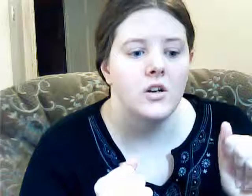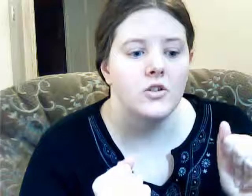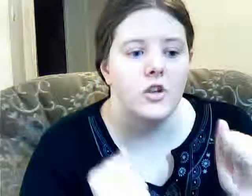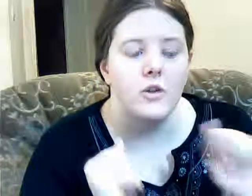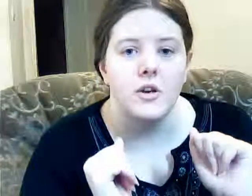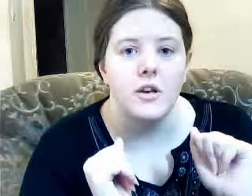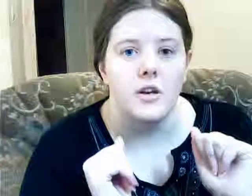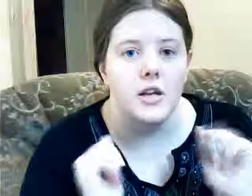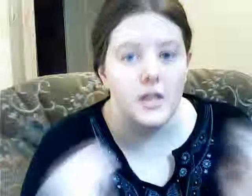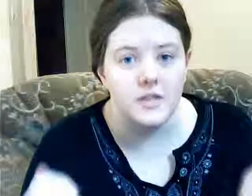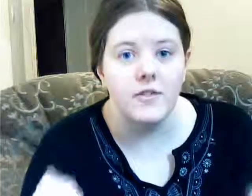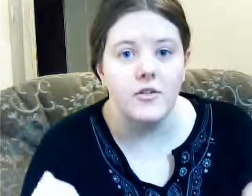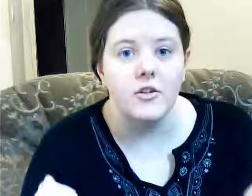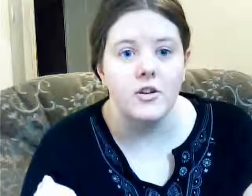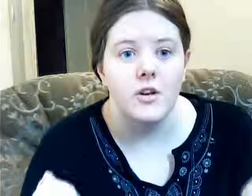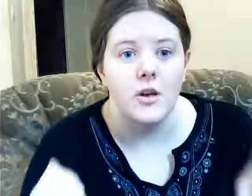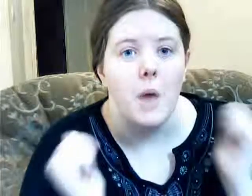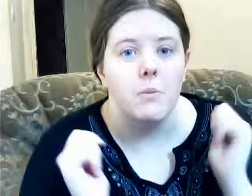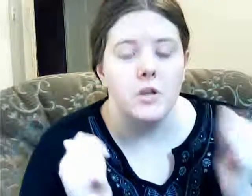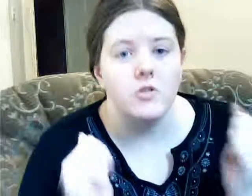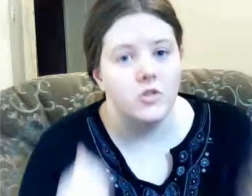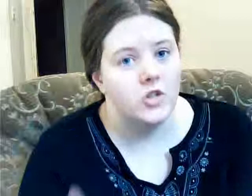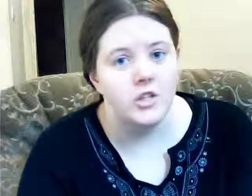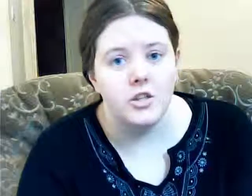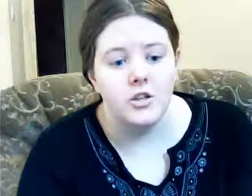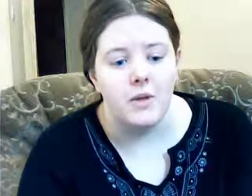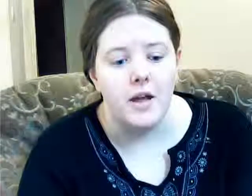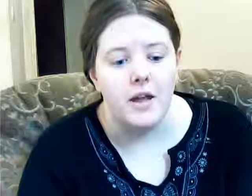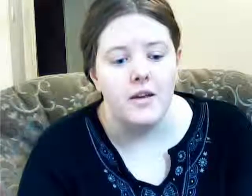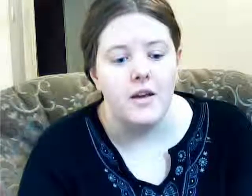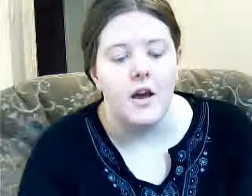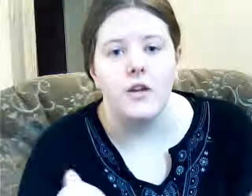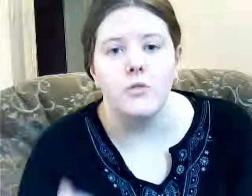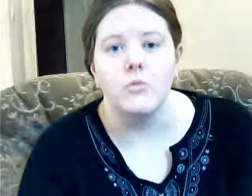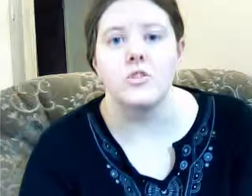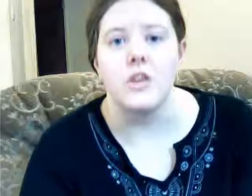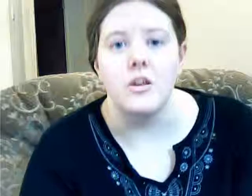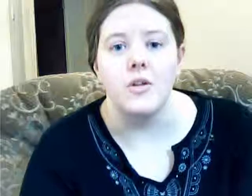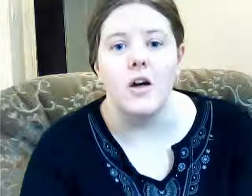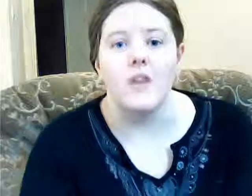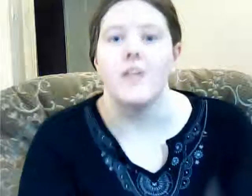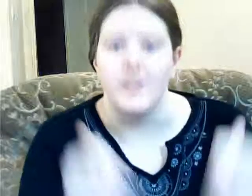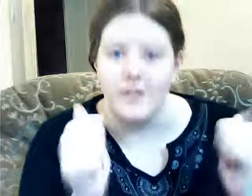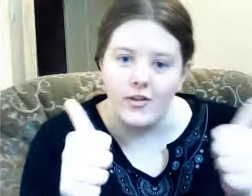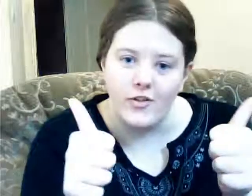so it is different please do not judge it till you play it and i will see you lot in the next video